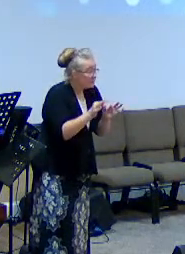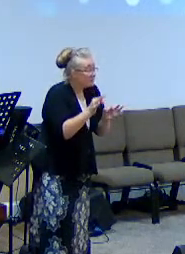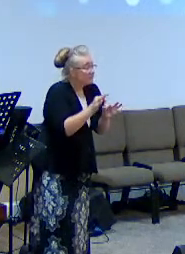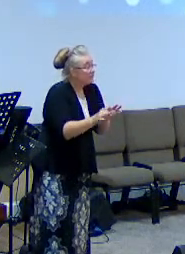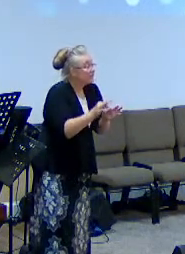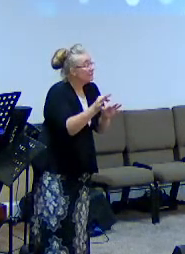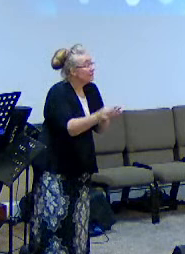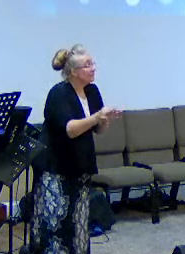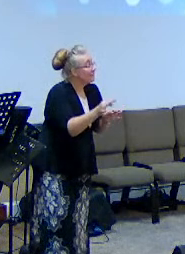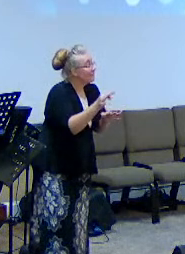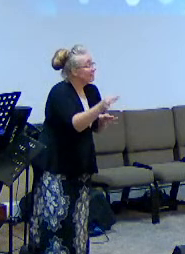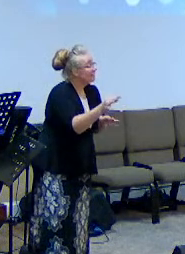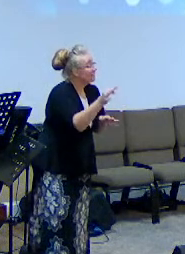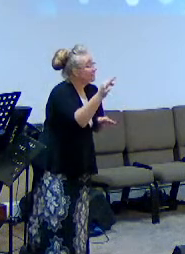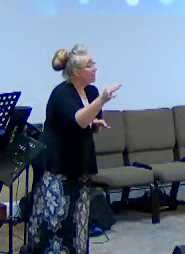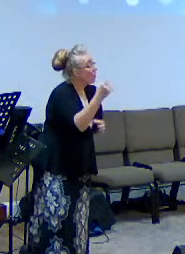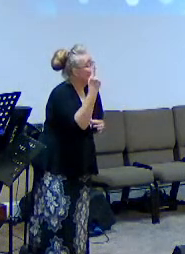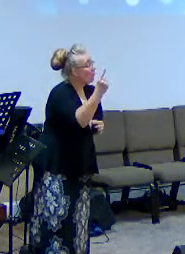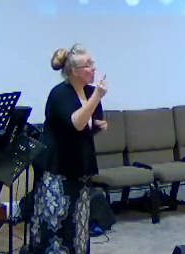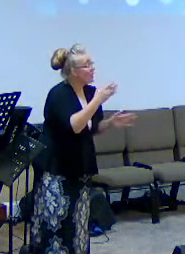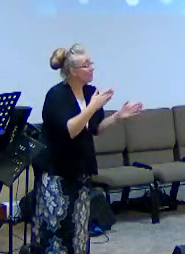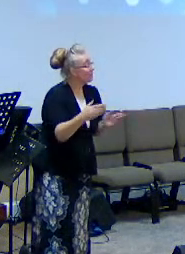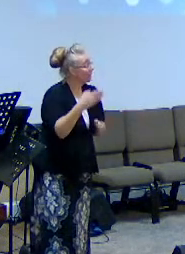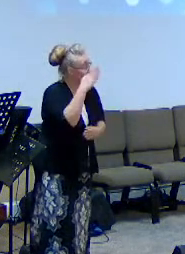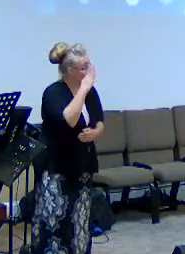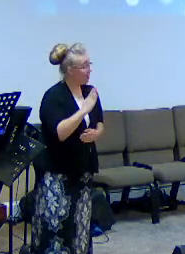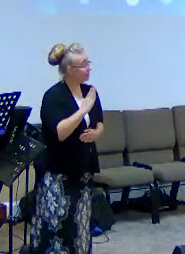one massive plan of God.